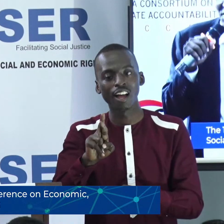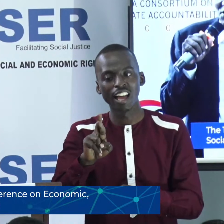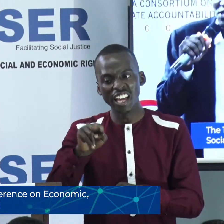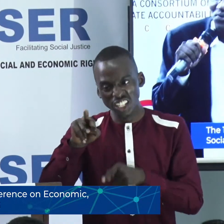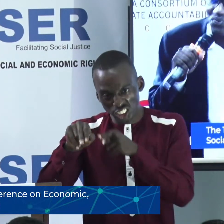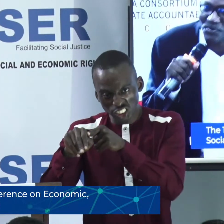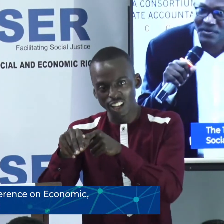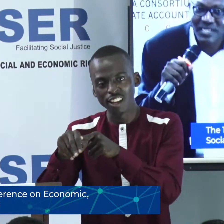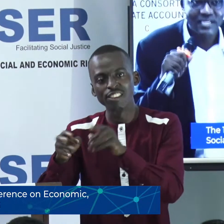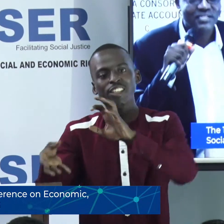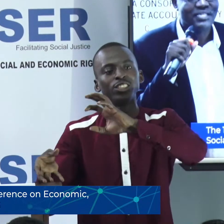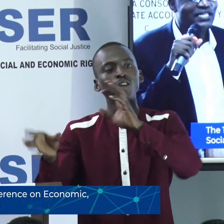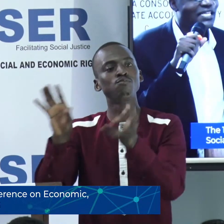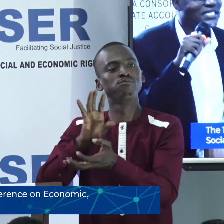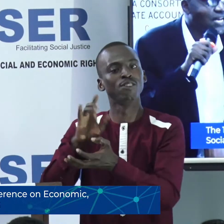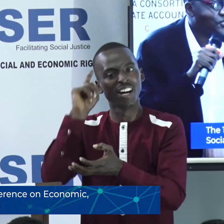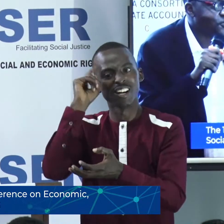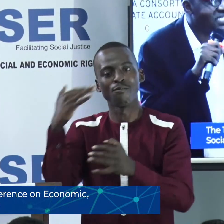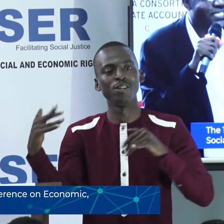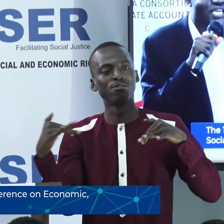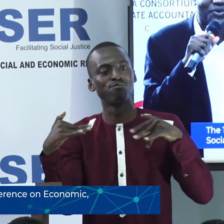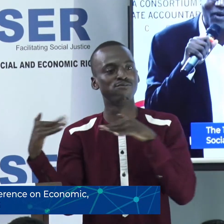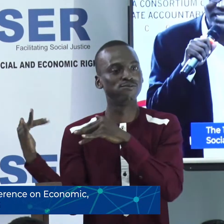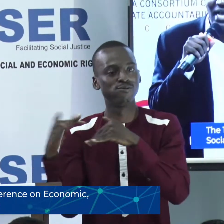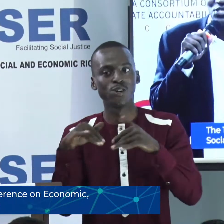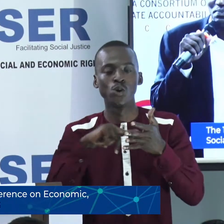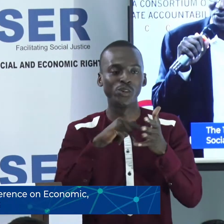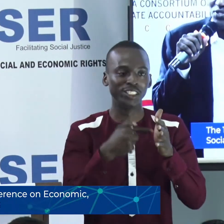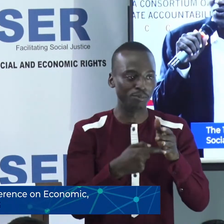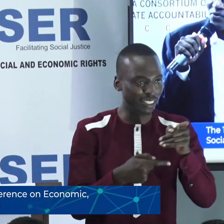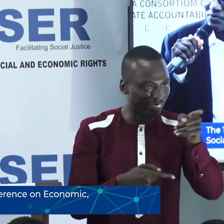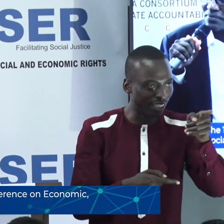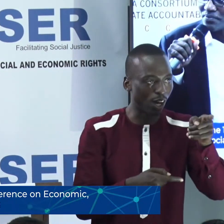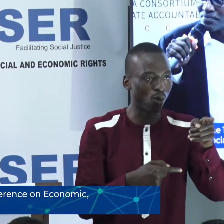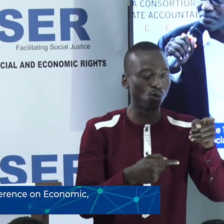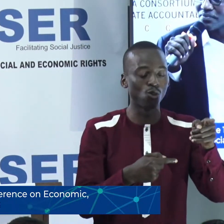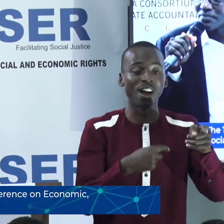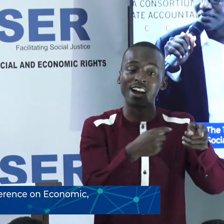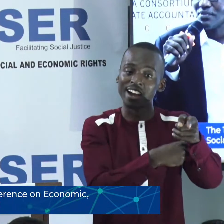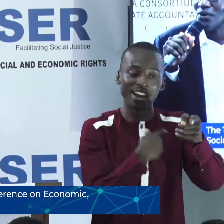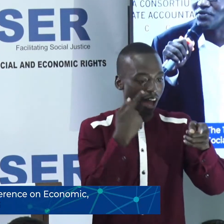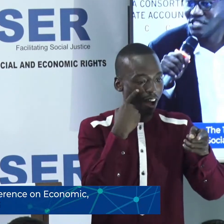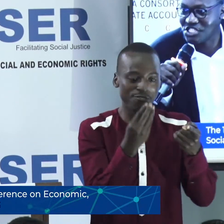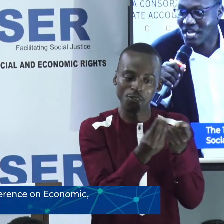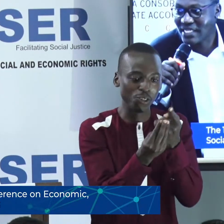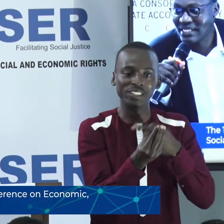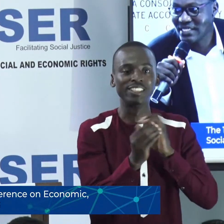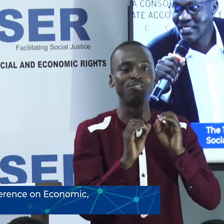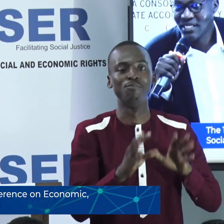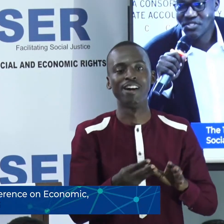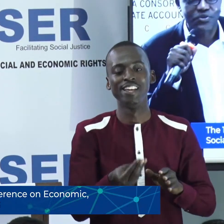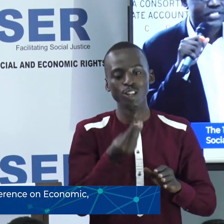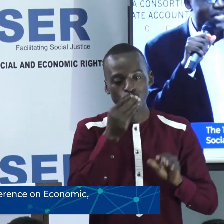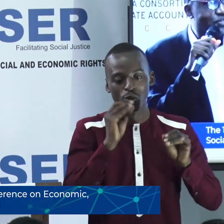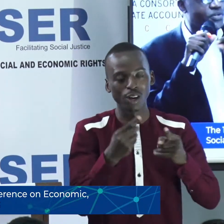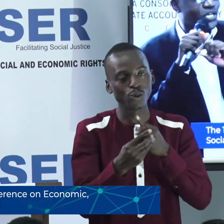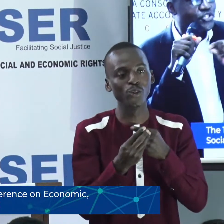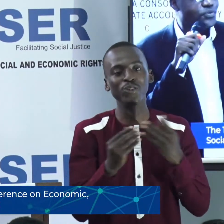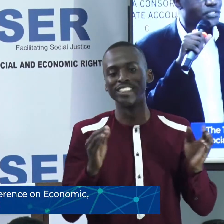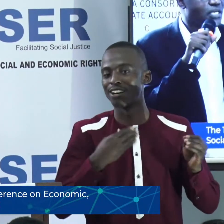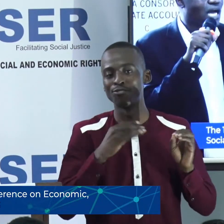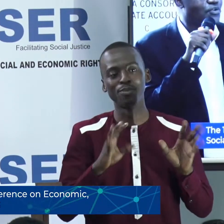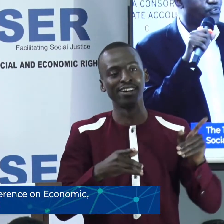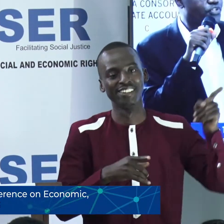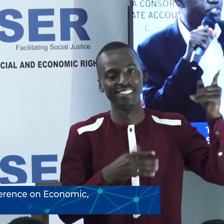there is a coup. Then there are sanctions that ECOWAS has put on Niger. So you see that